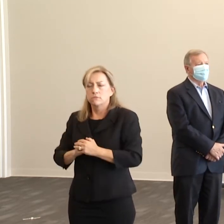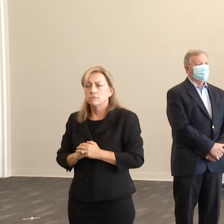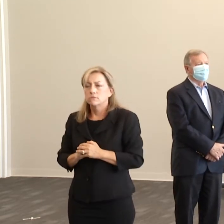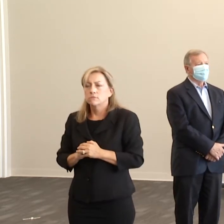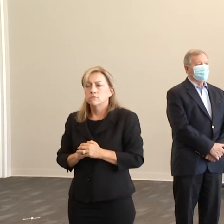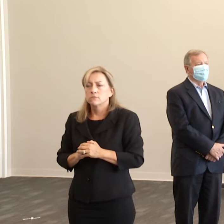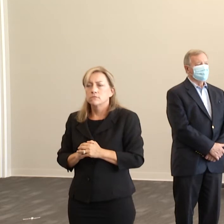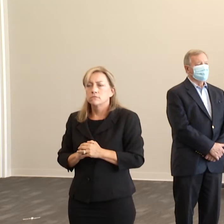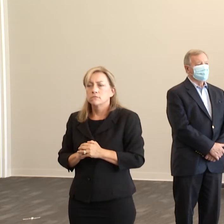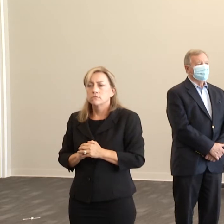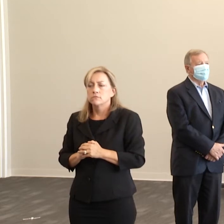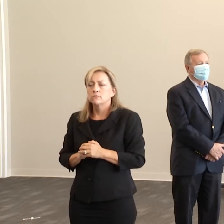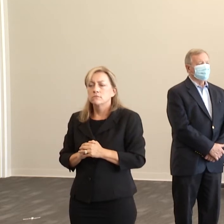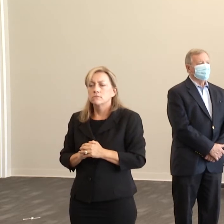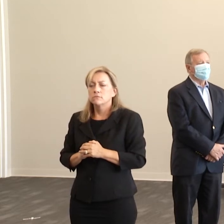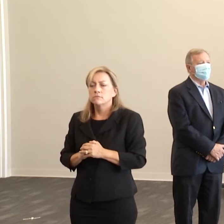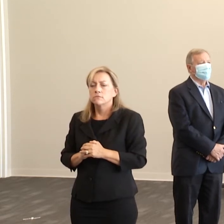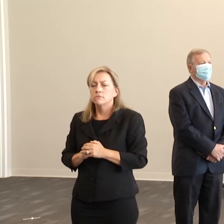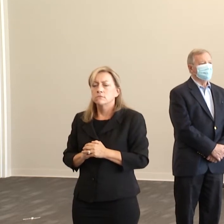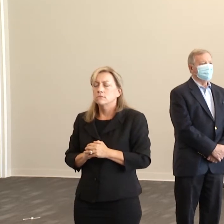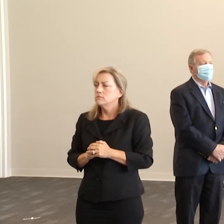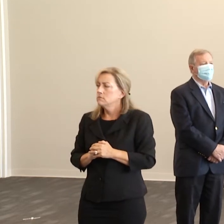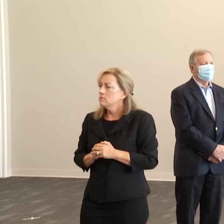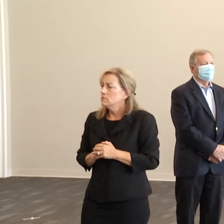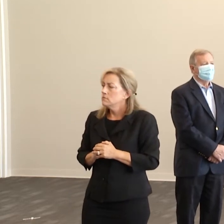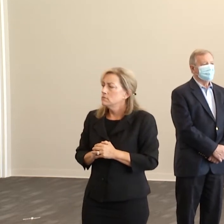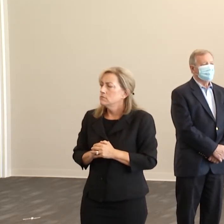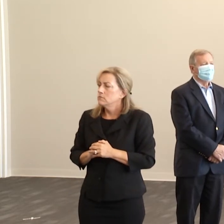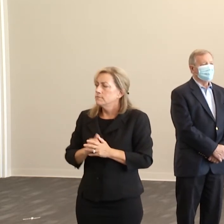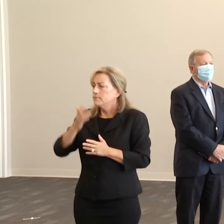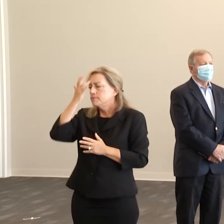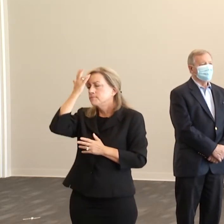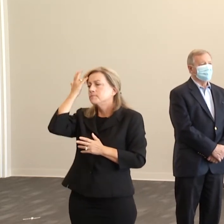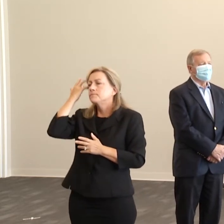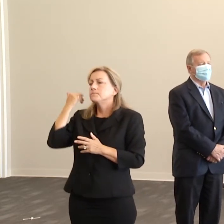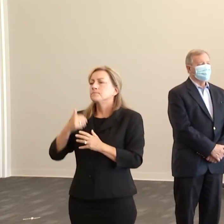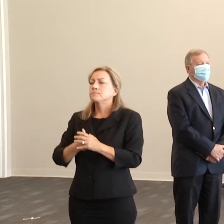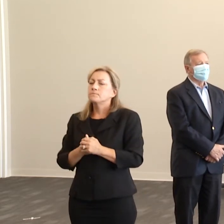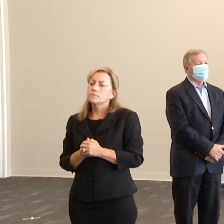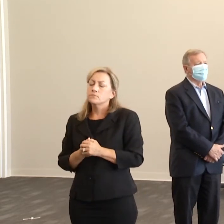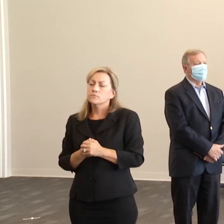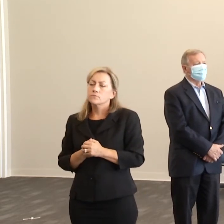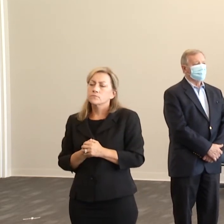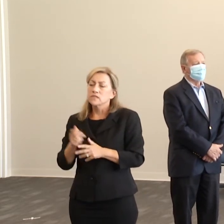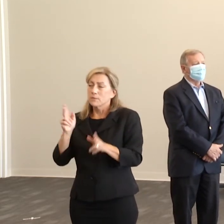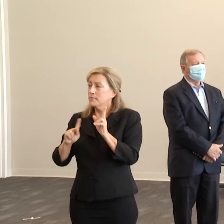1 out of 5 of the people on my